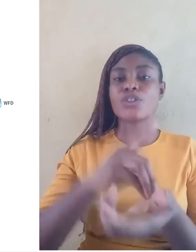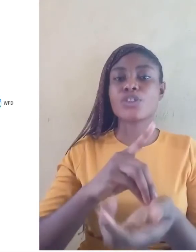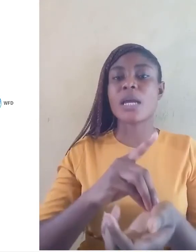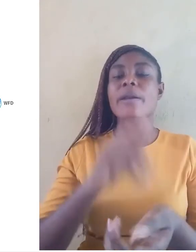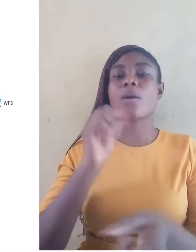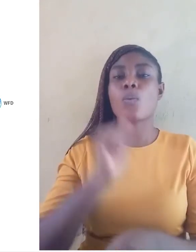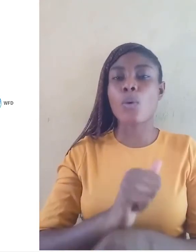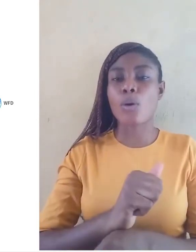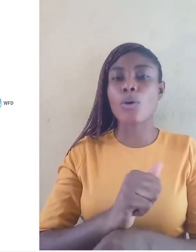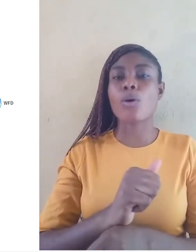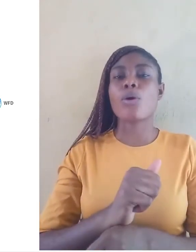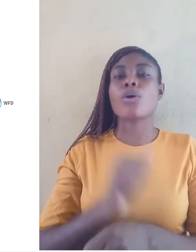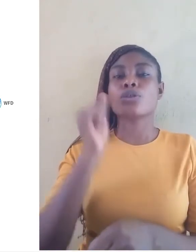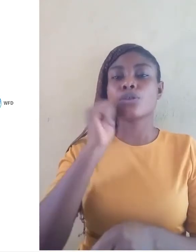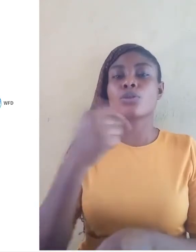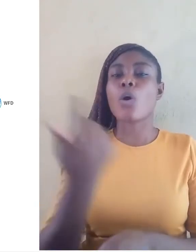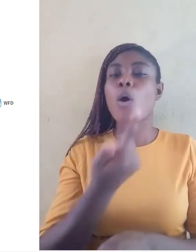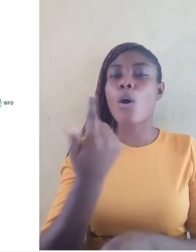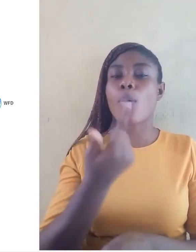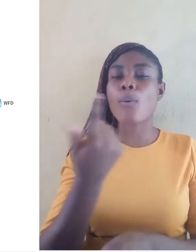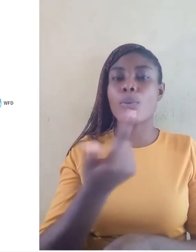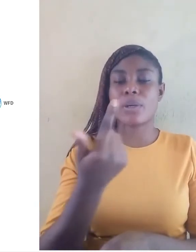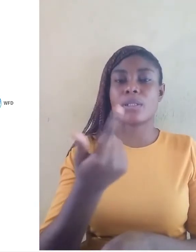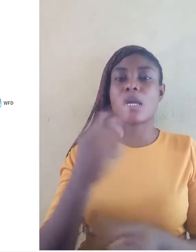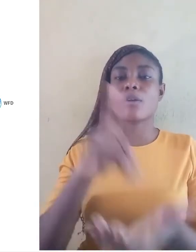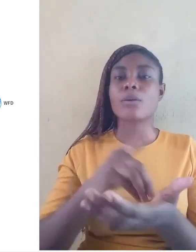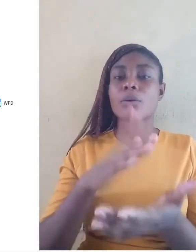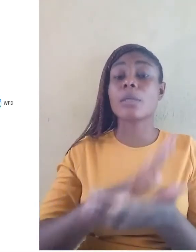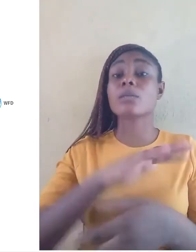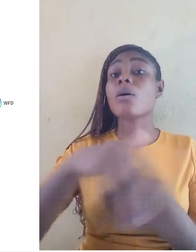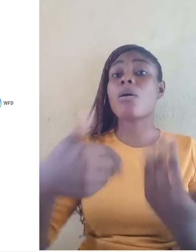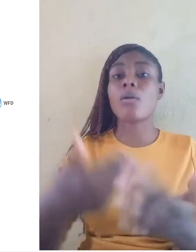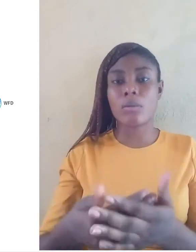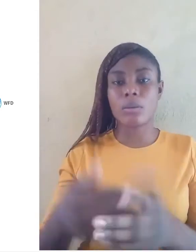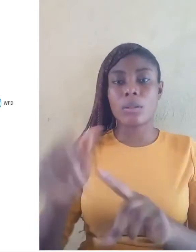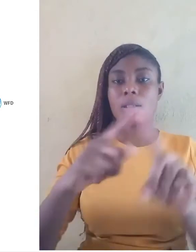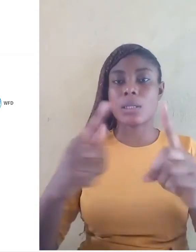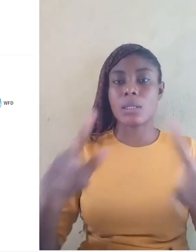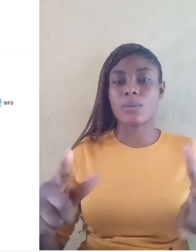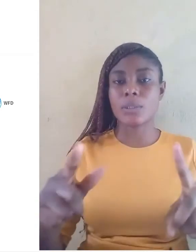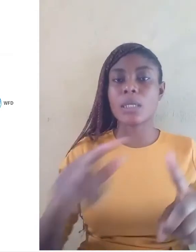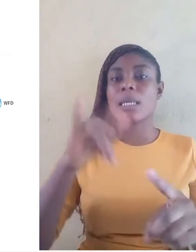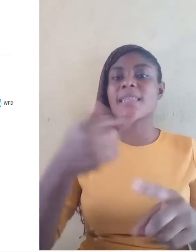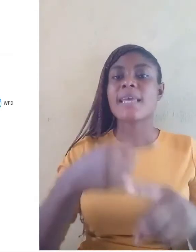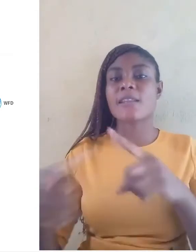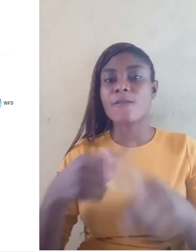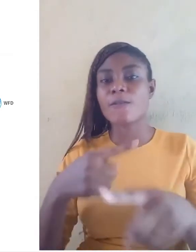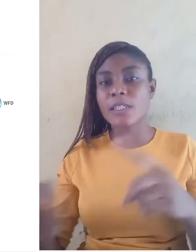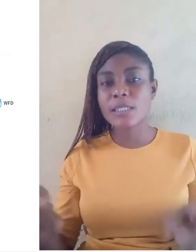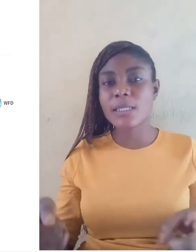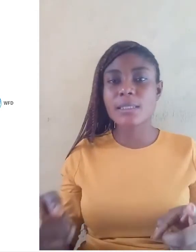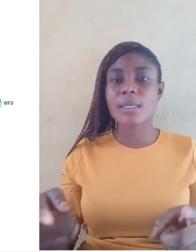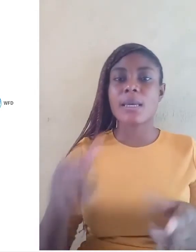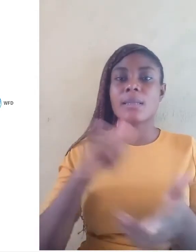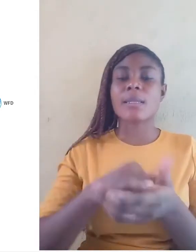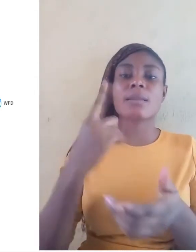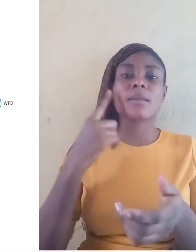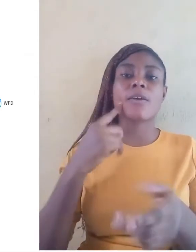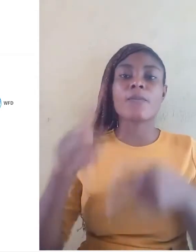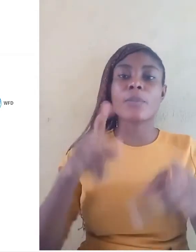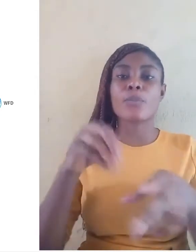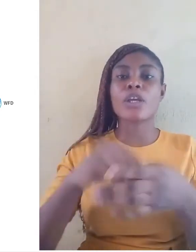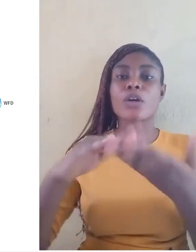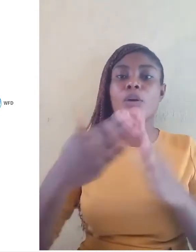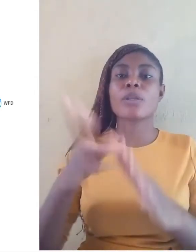work should always document all the different signs and their variations that deaf people in a